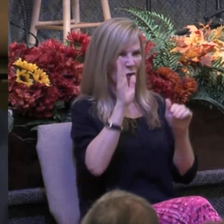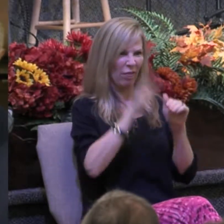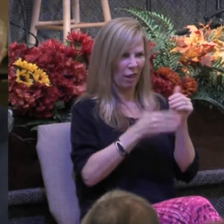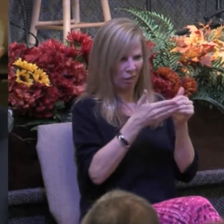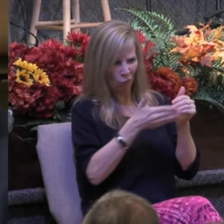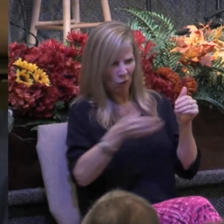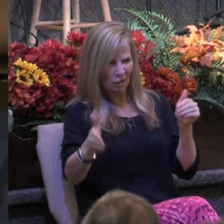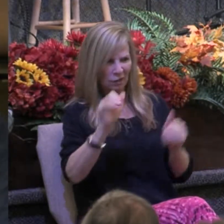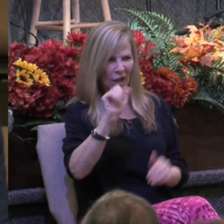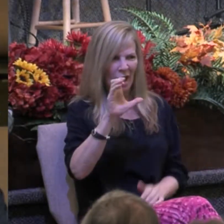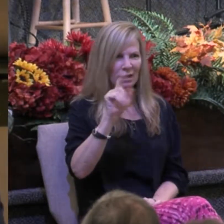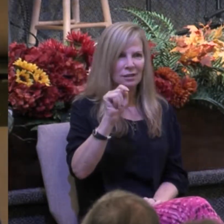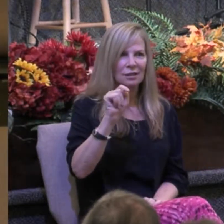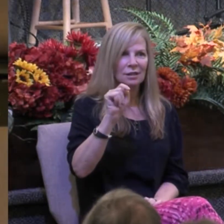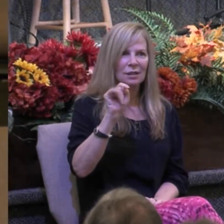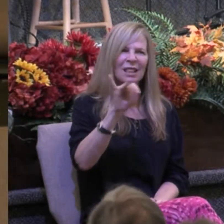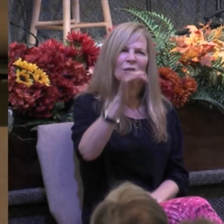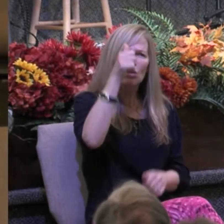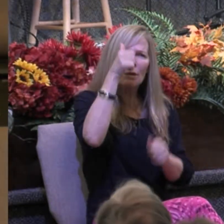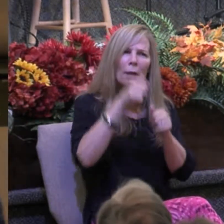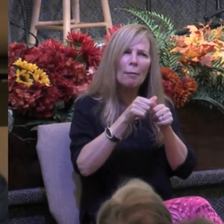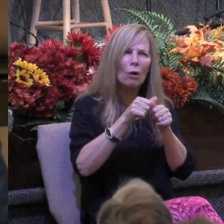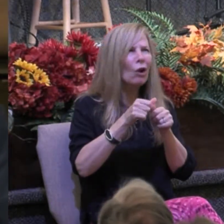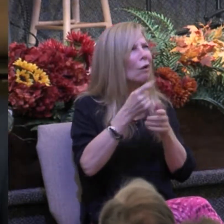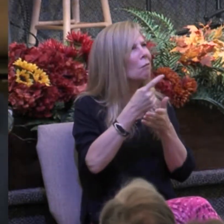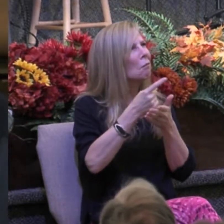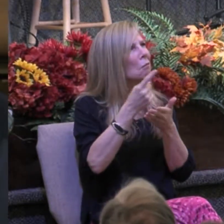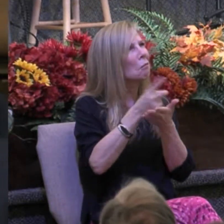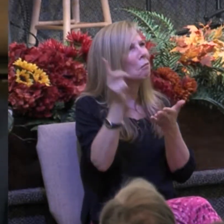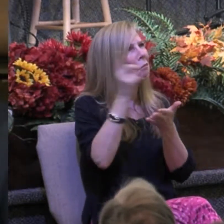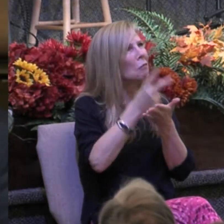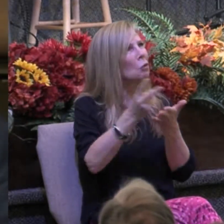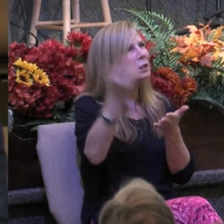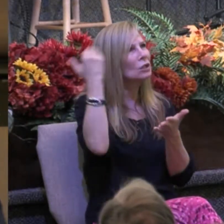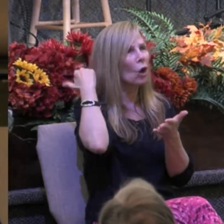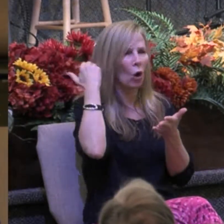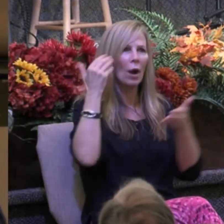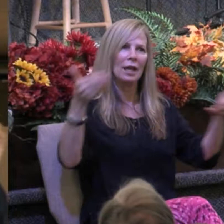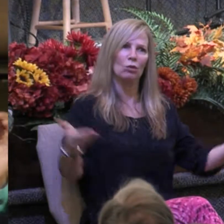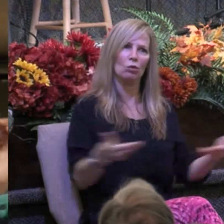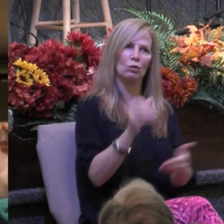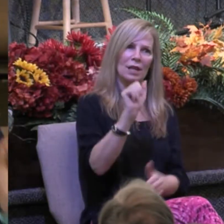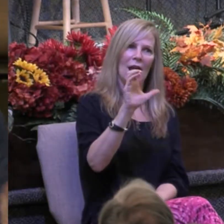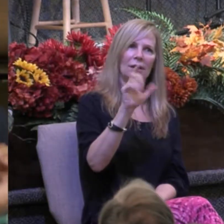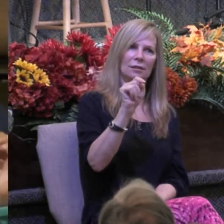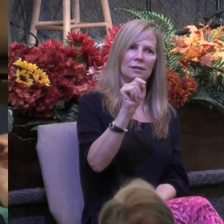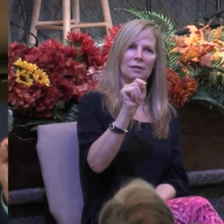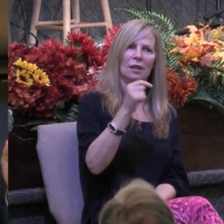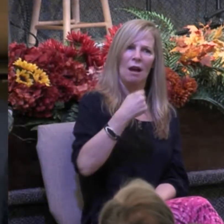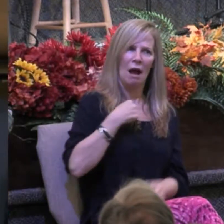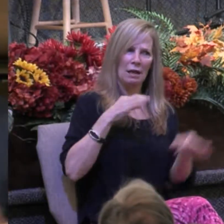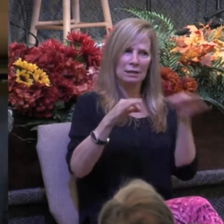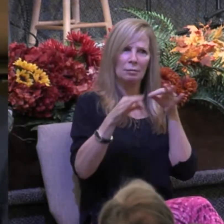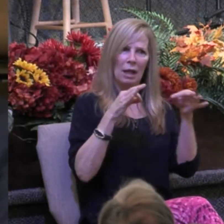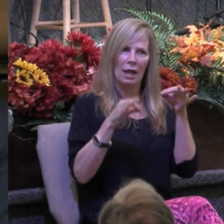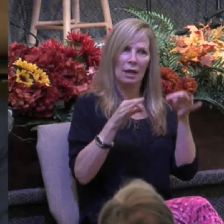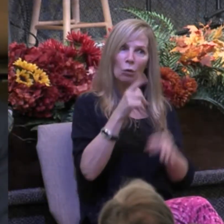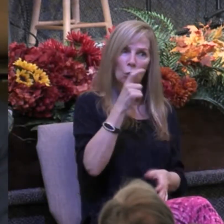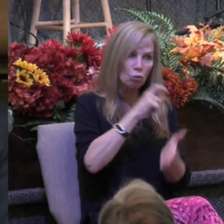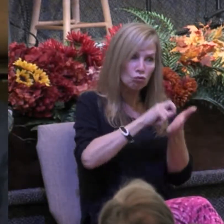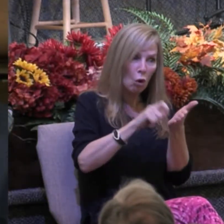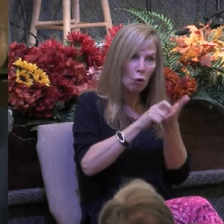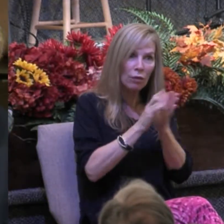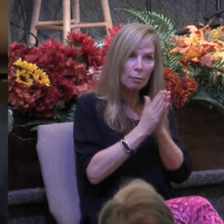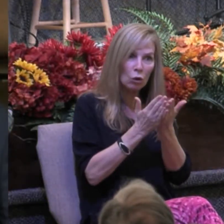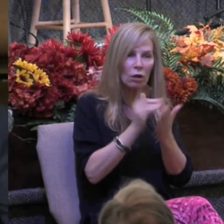recall, when I introduced Acts to you several weeks ago, I made it a point to explain that Luke, the author, wrote this book